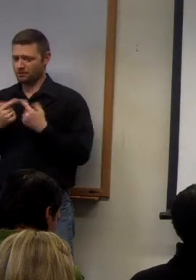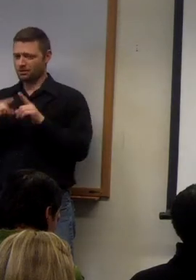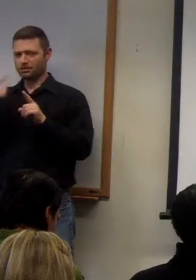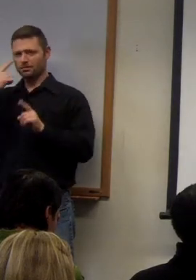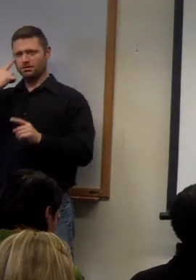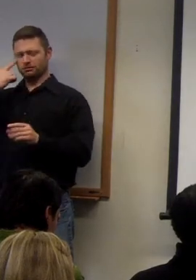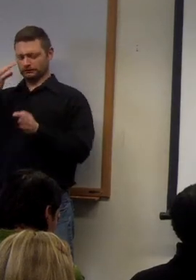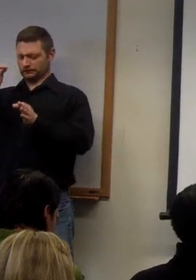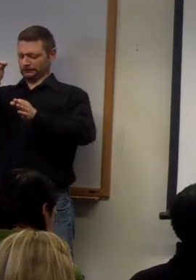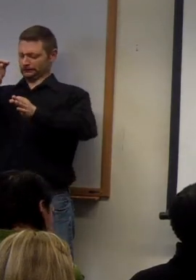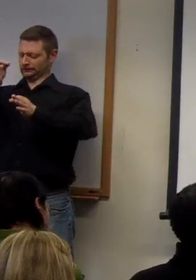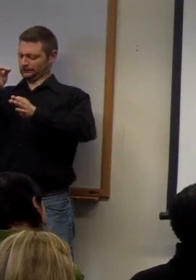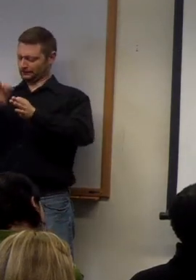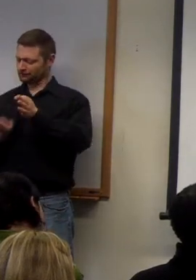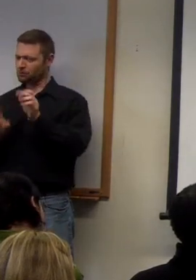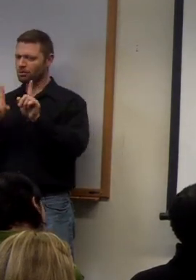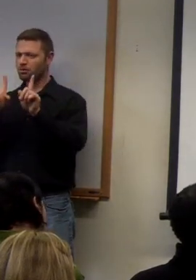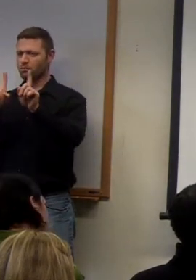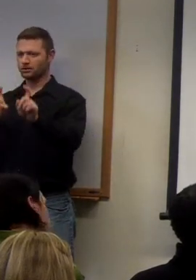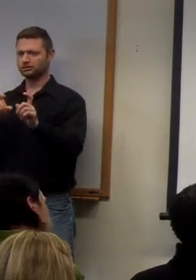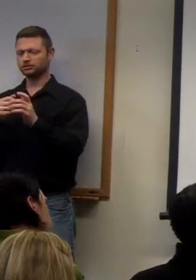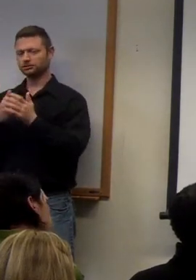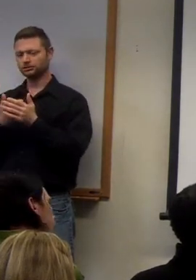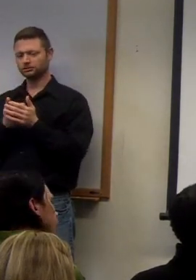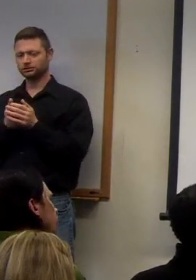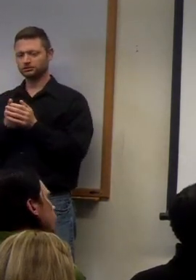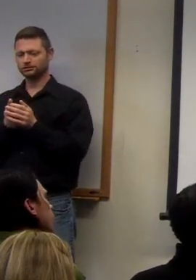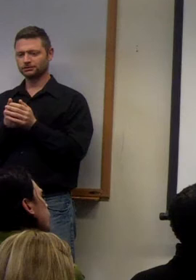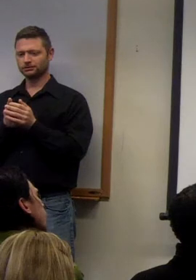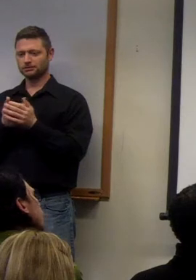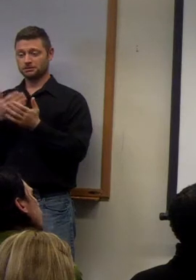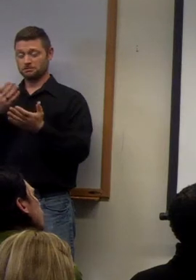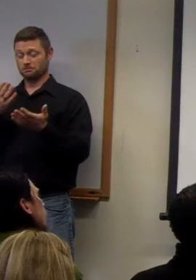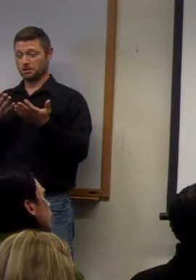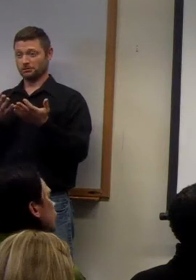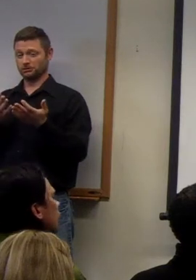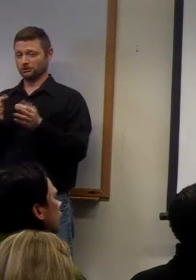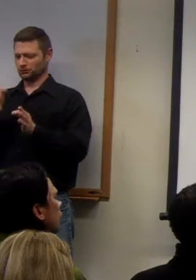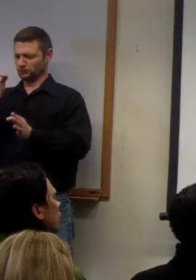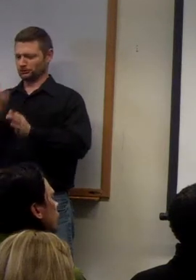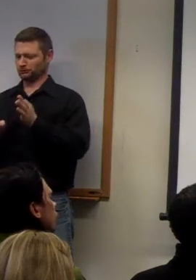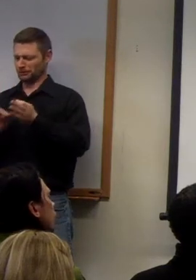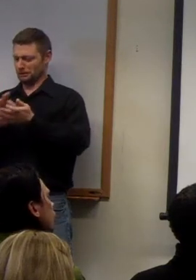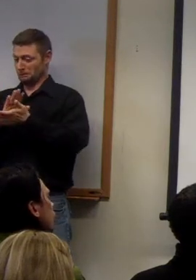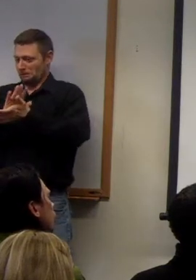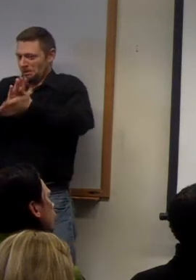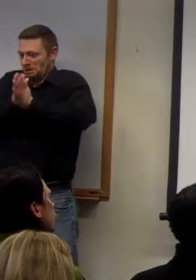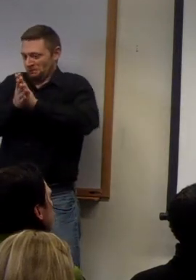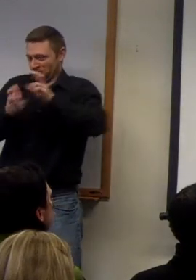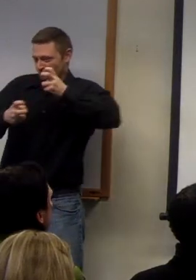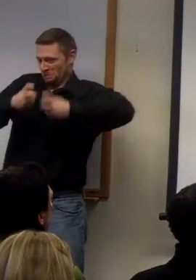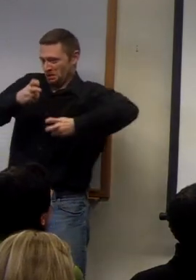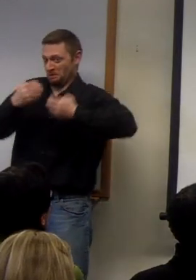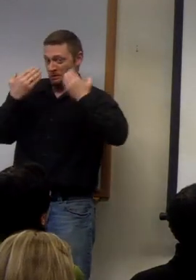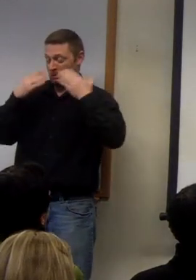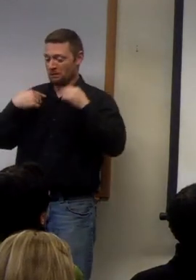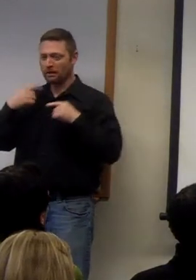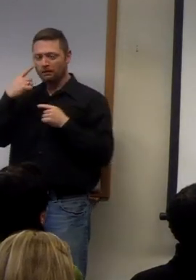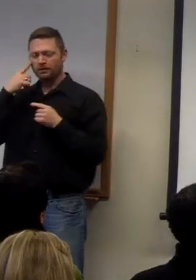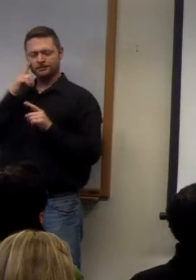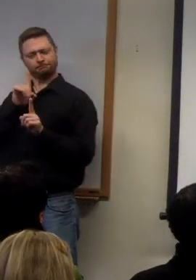simplistic question. Probably so simplistic that it's problematic. Is that I simply asked